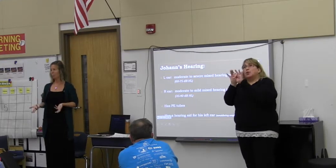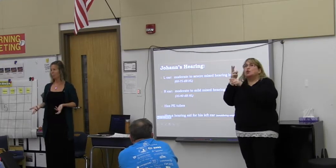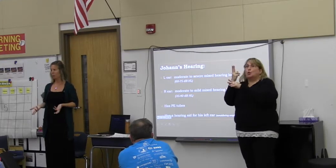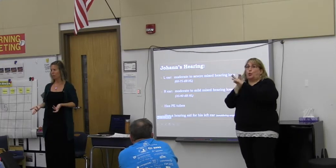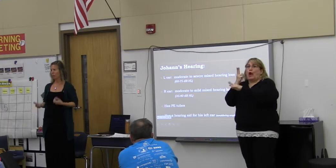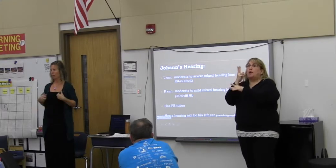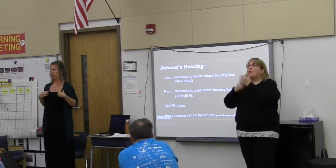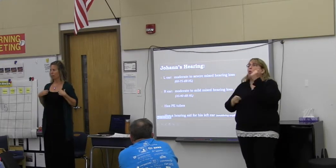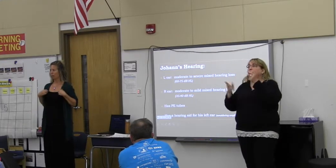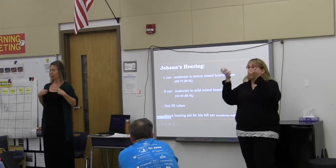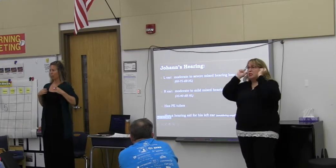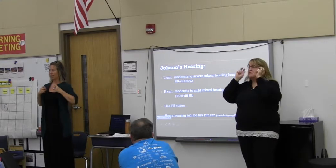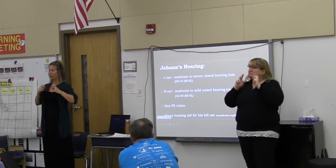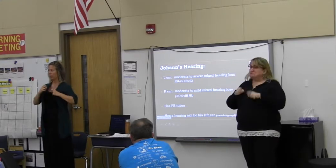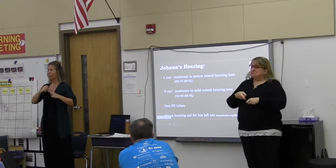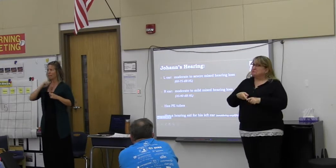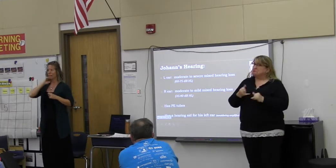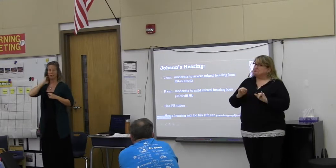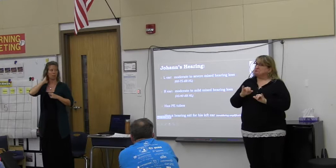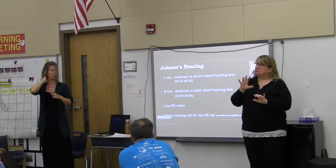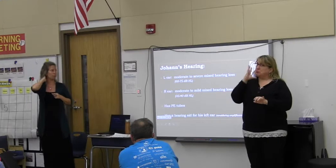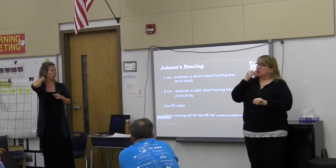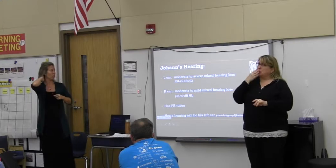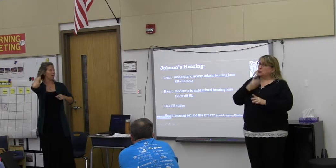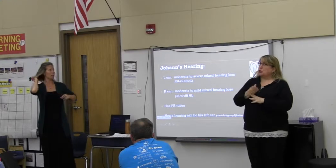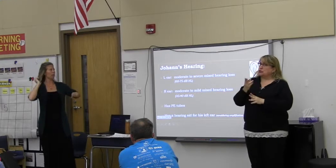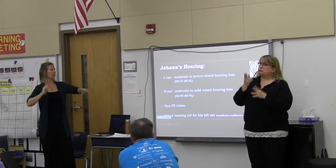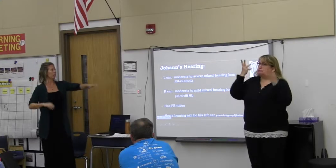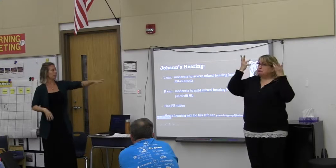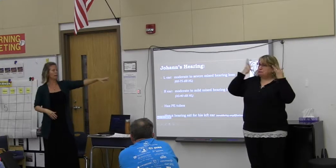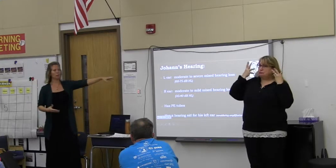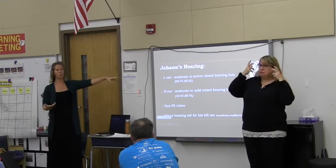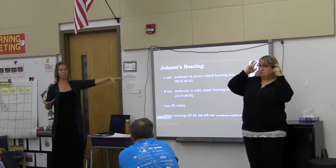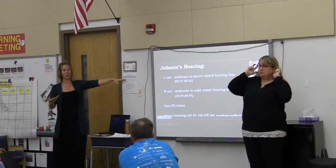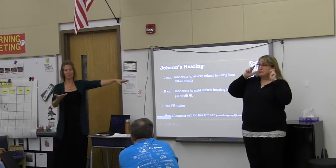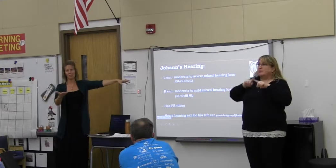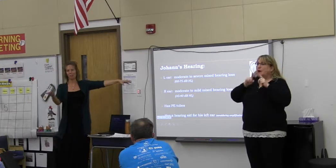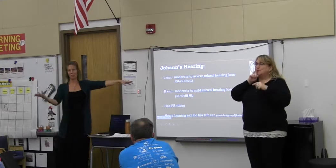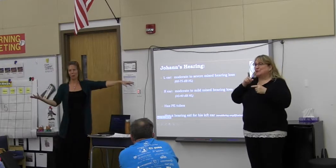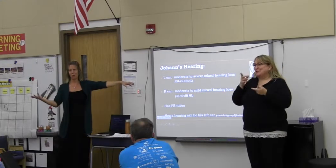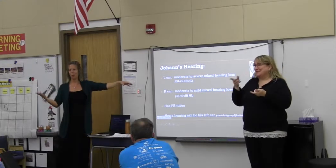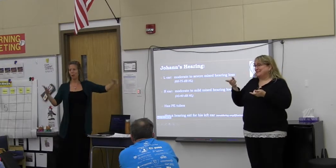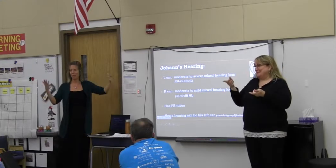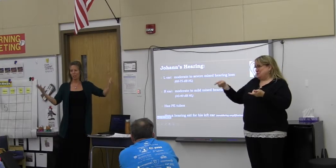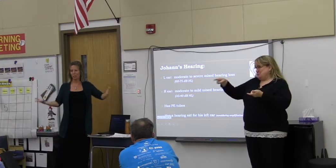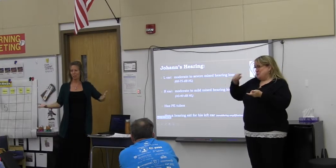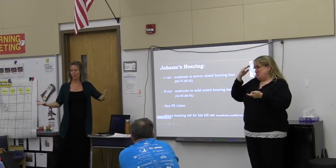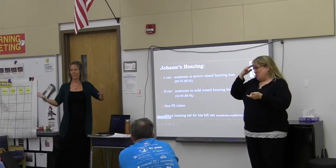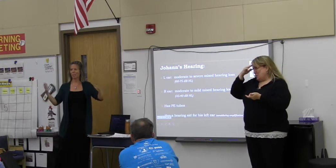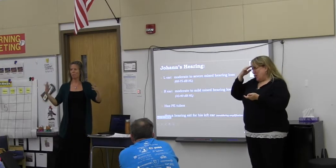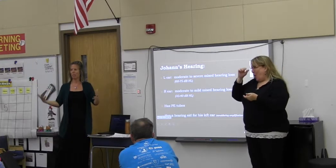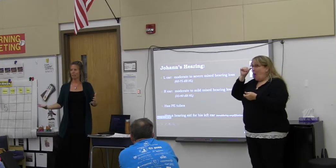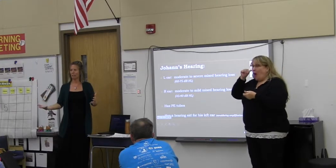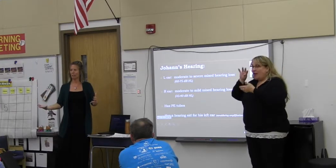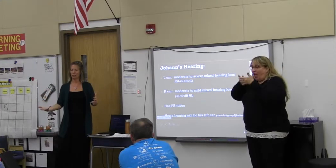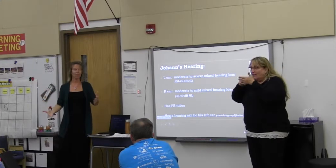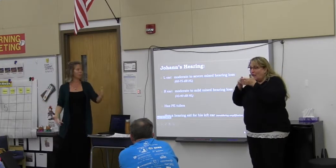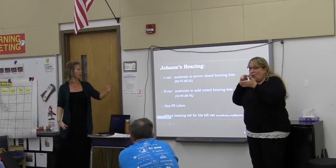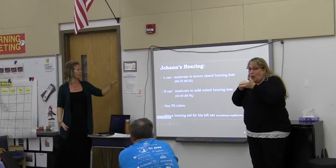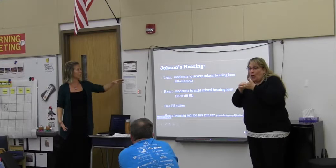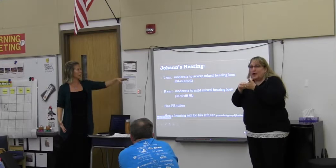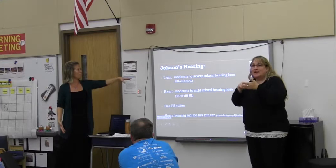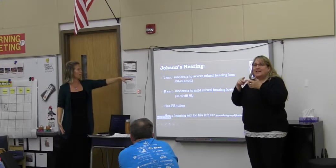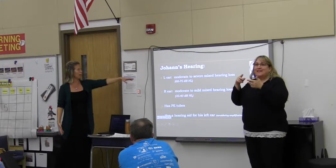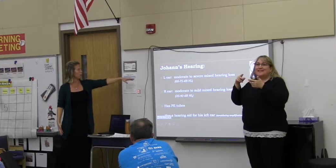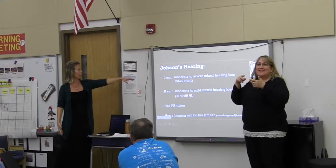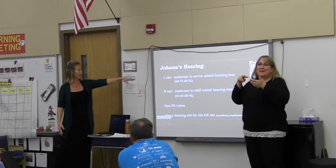and he does a pretty good job with his hearing aids on and leaving them on, but I'm sure a lot of you guys know what audiograms look at and what hearing losses